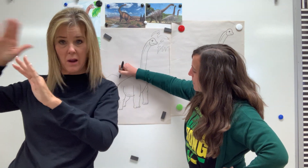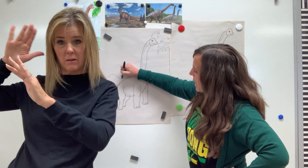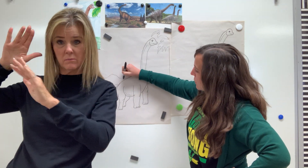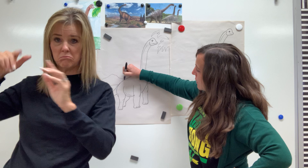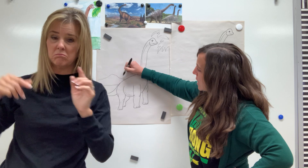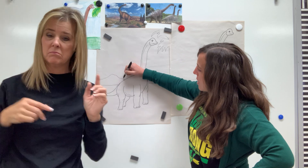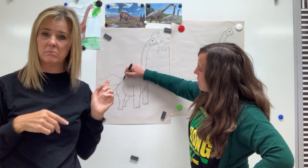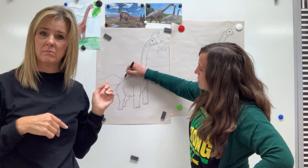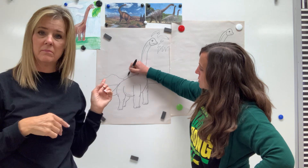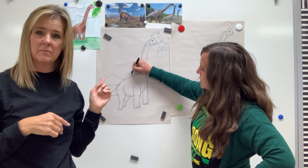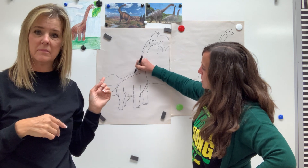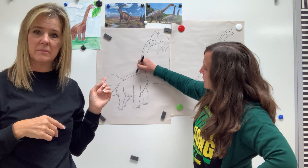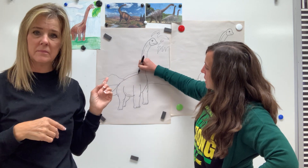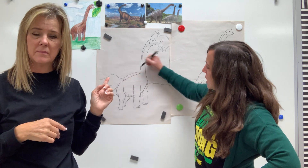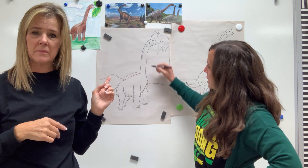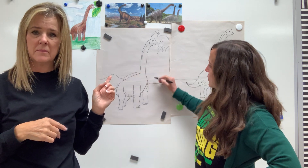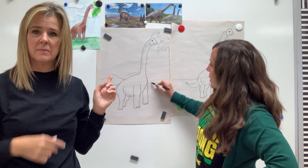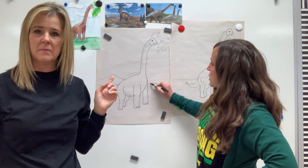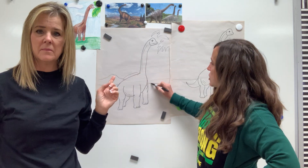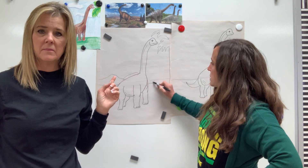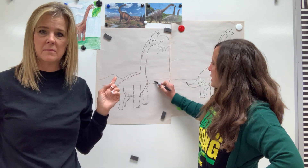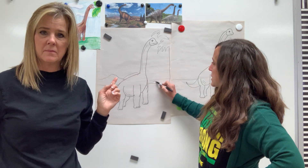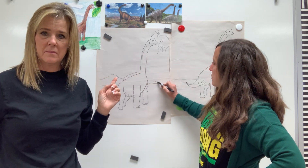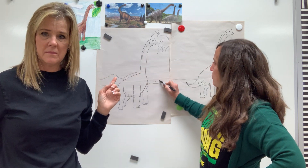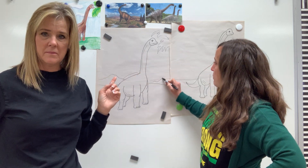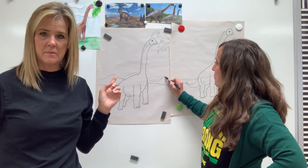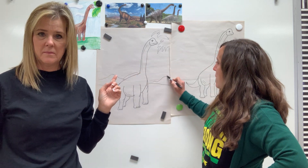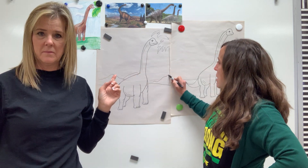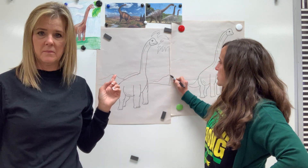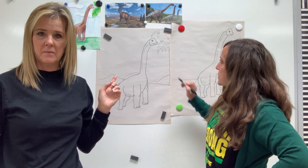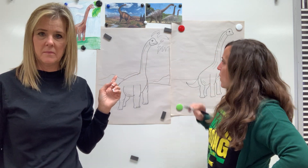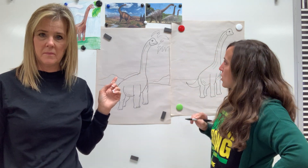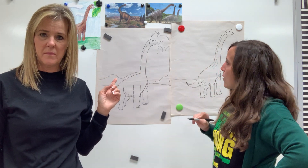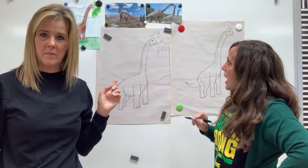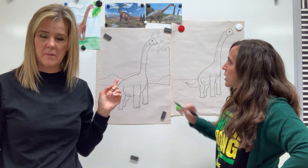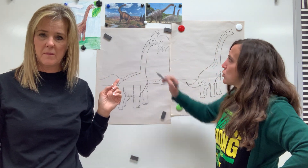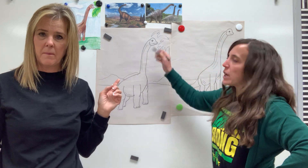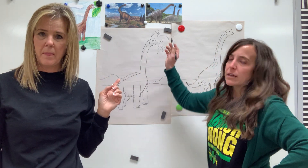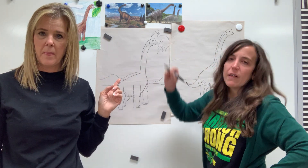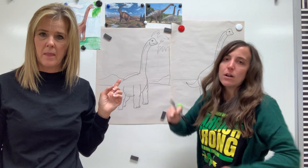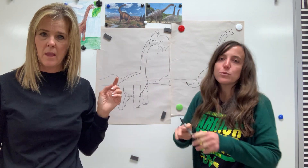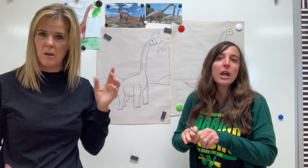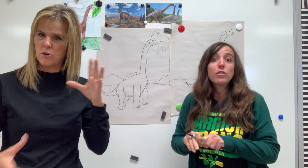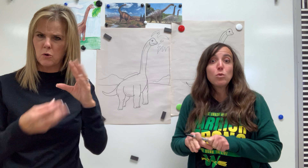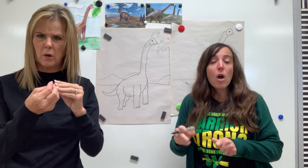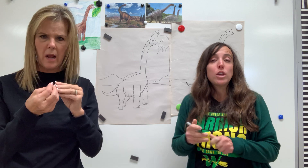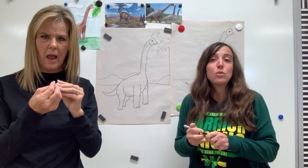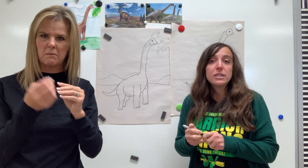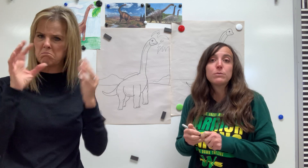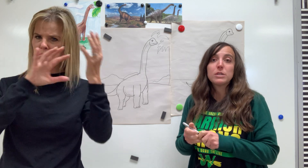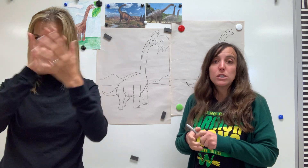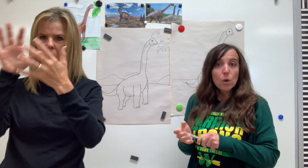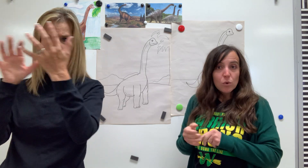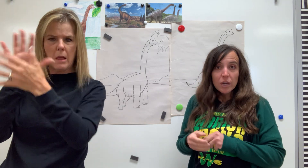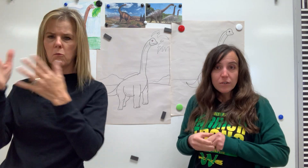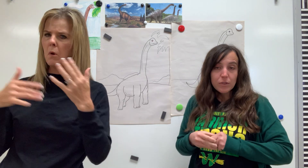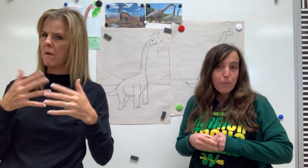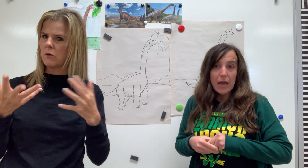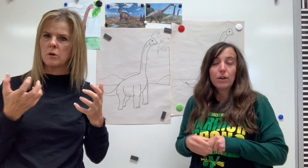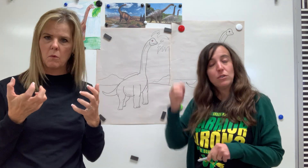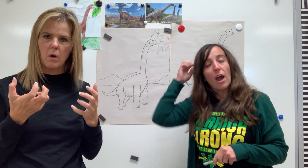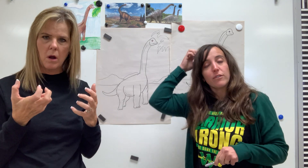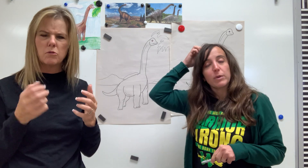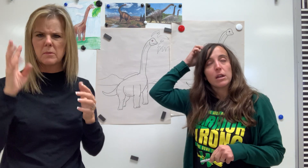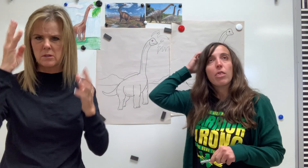mountains in the background. So I could just make some mountains far away. You could add clouds, whatever you want. You guys have been so creative